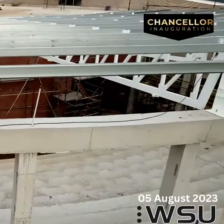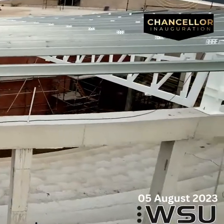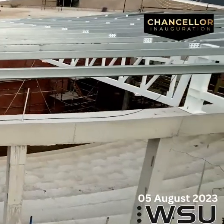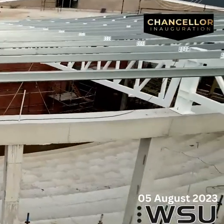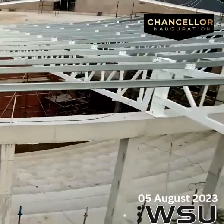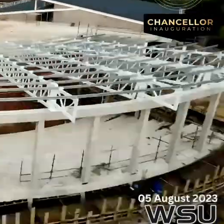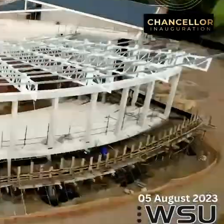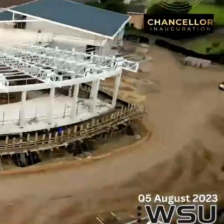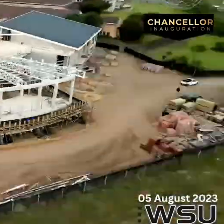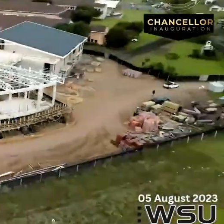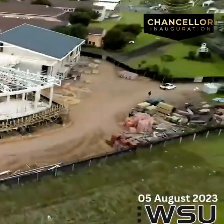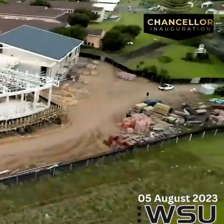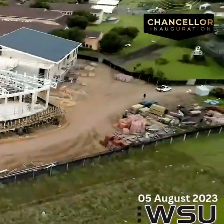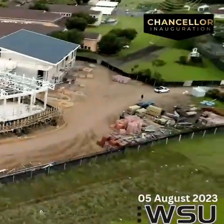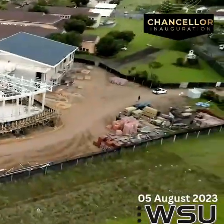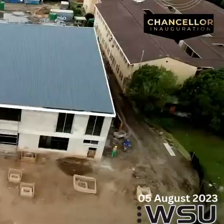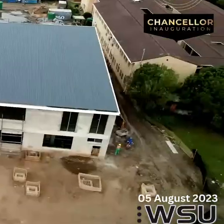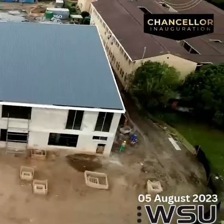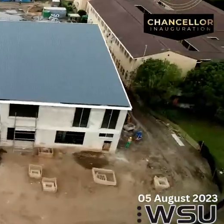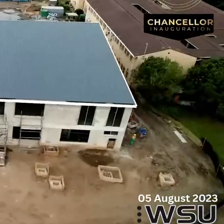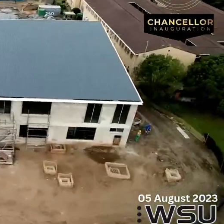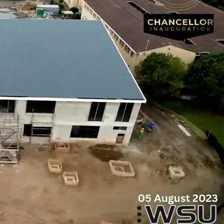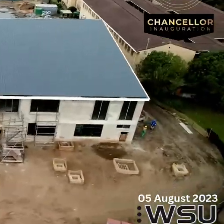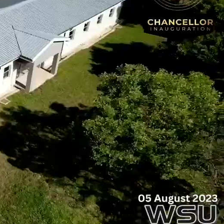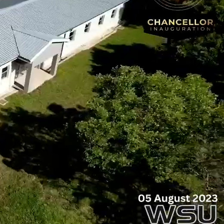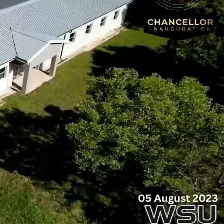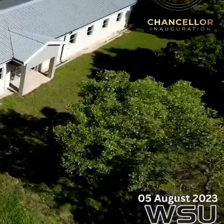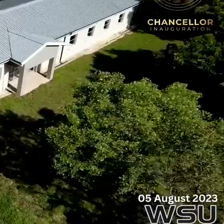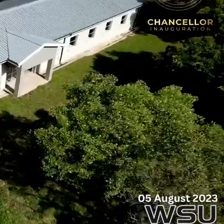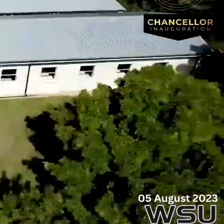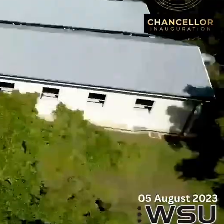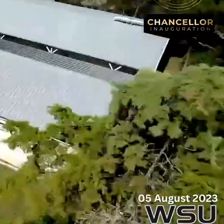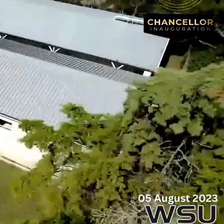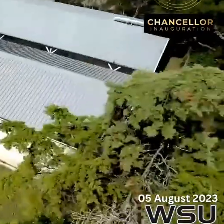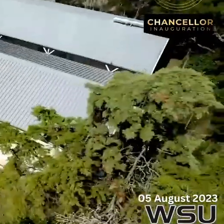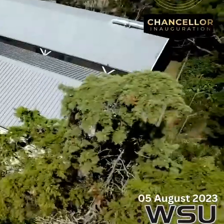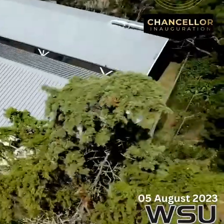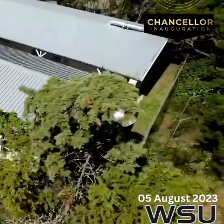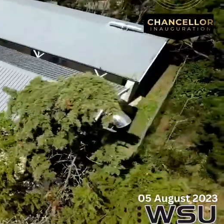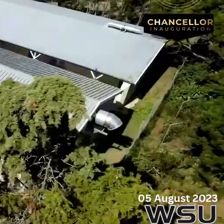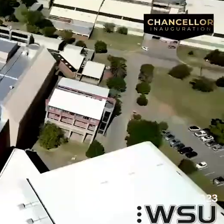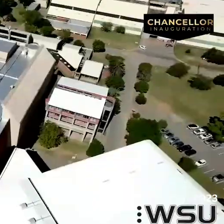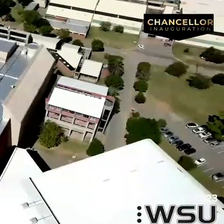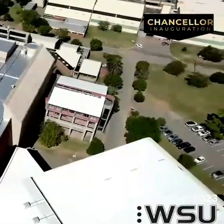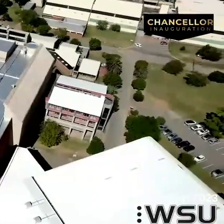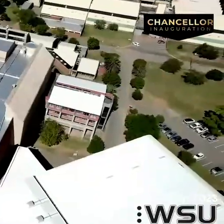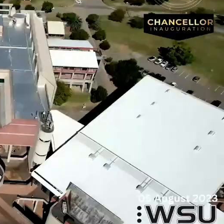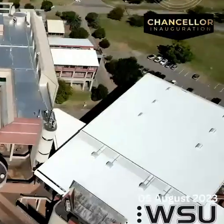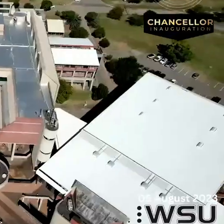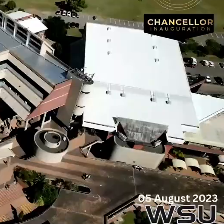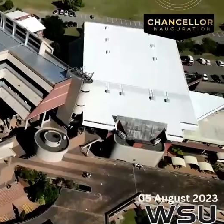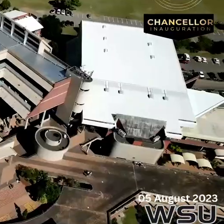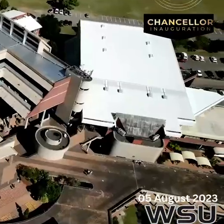Successfully completing major construction and refurbishments across the 4 campuses.